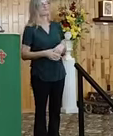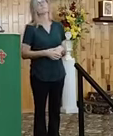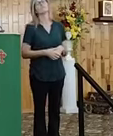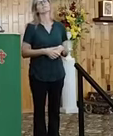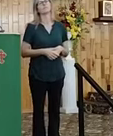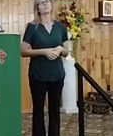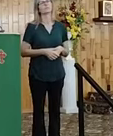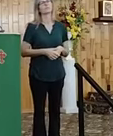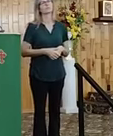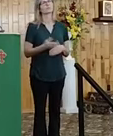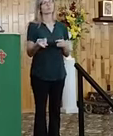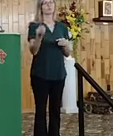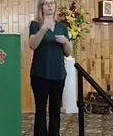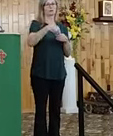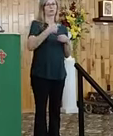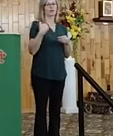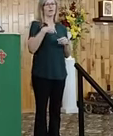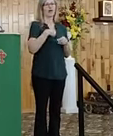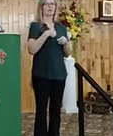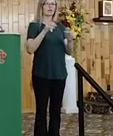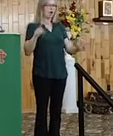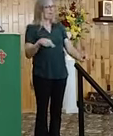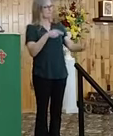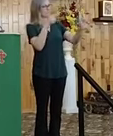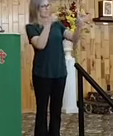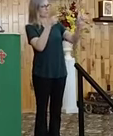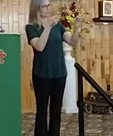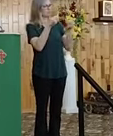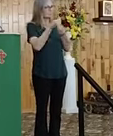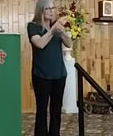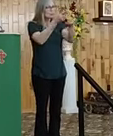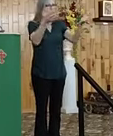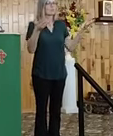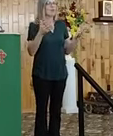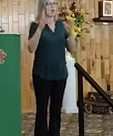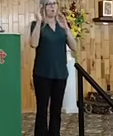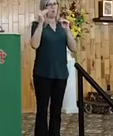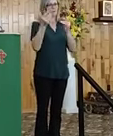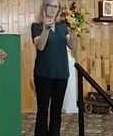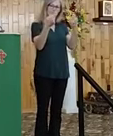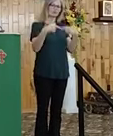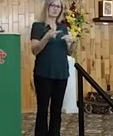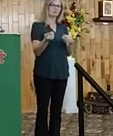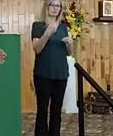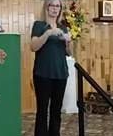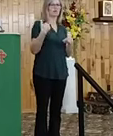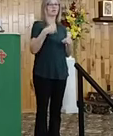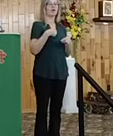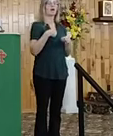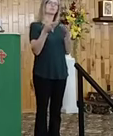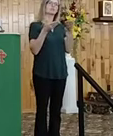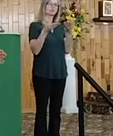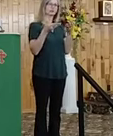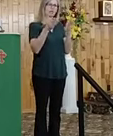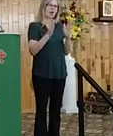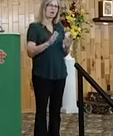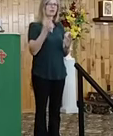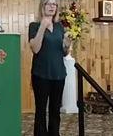Join us on our mission to spread hope. Become a missionary for our chapel by praying for